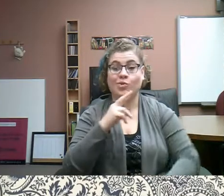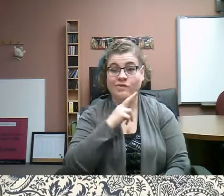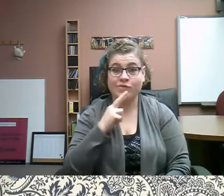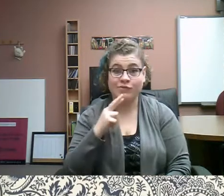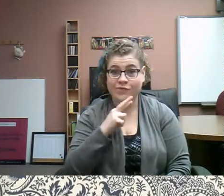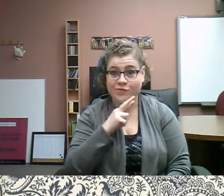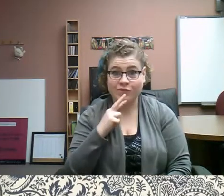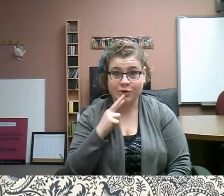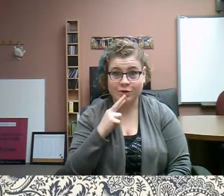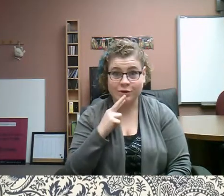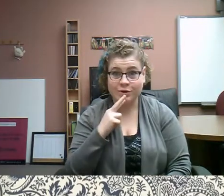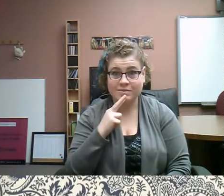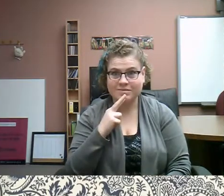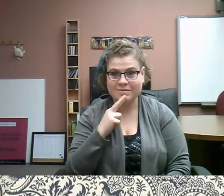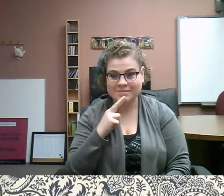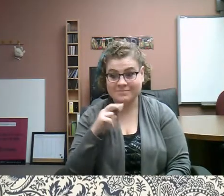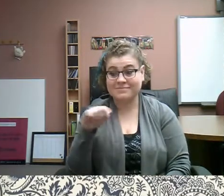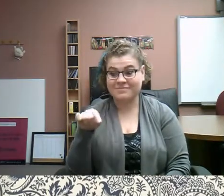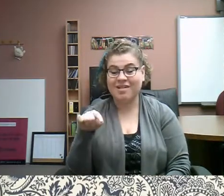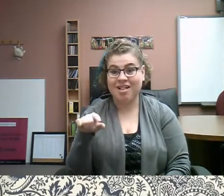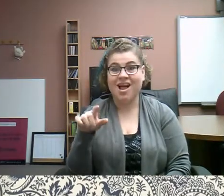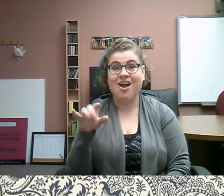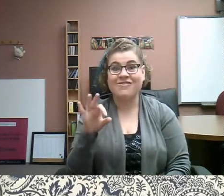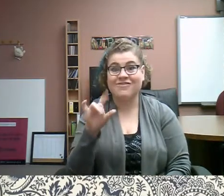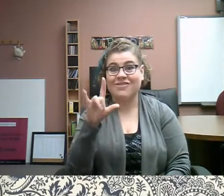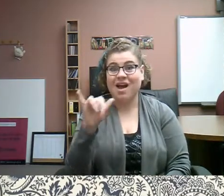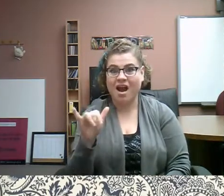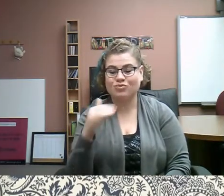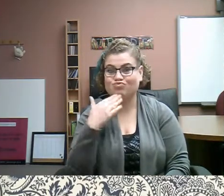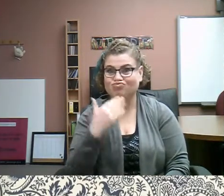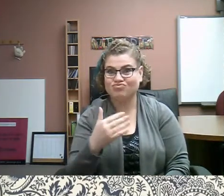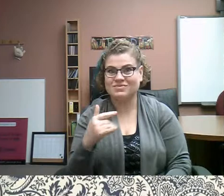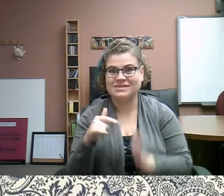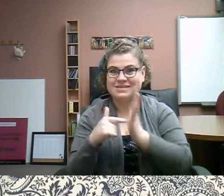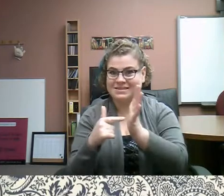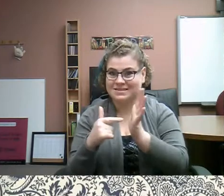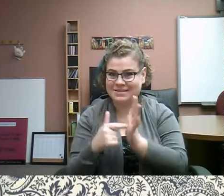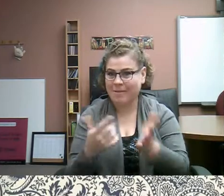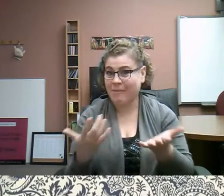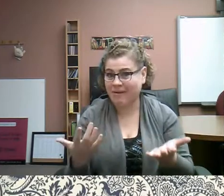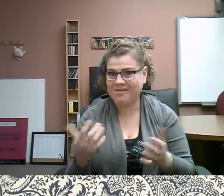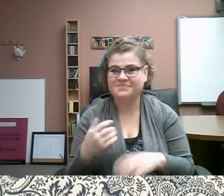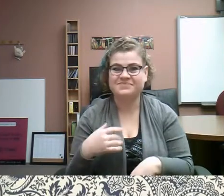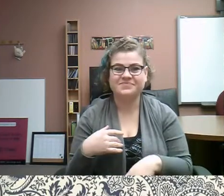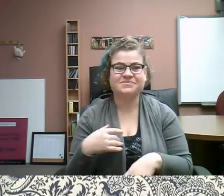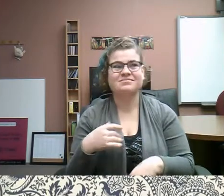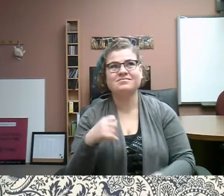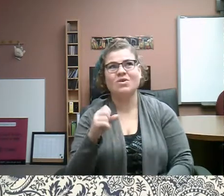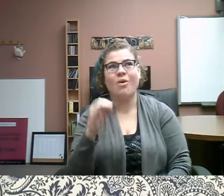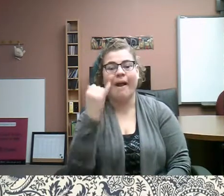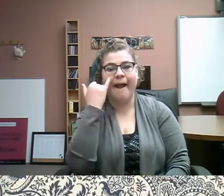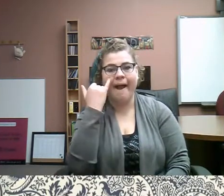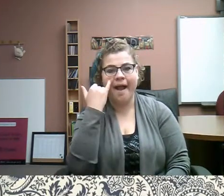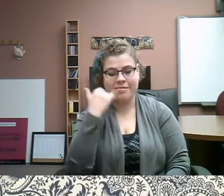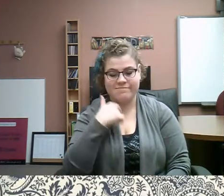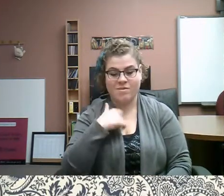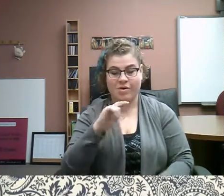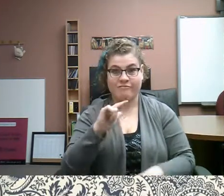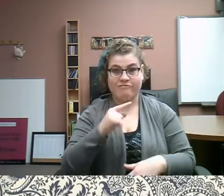we were talking about directional verbs or moving verbs, and fly is a really good